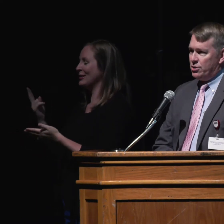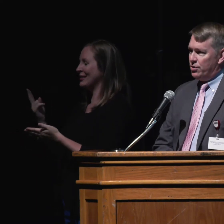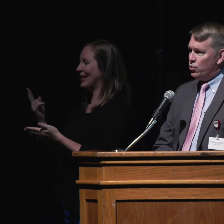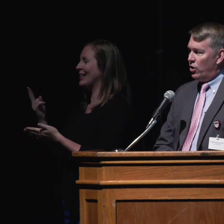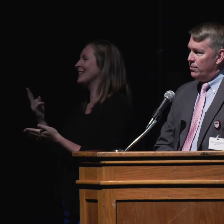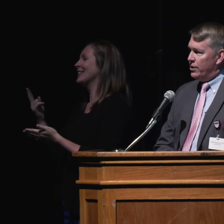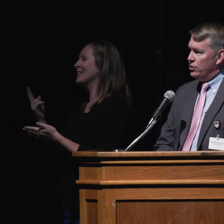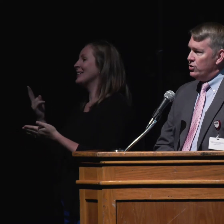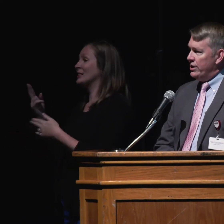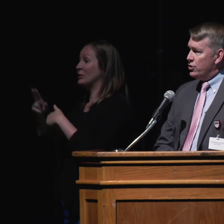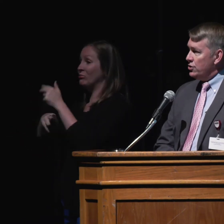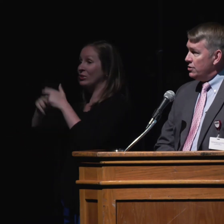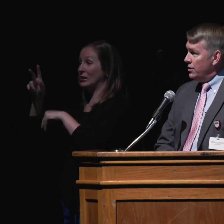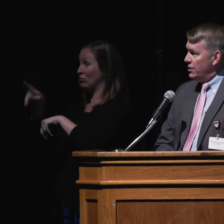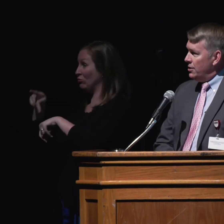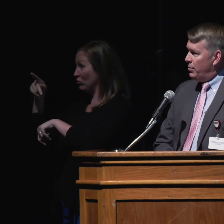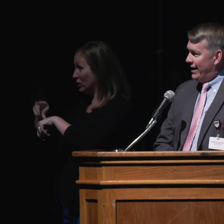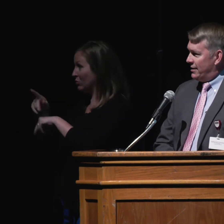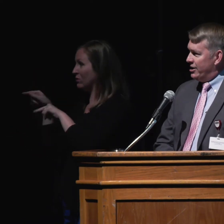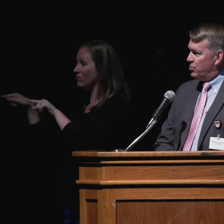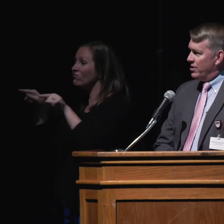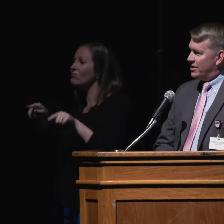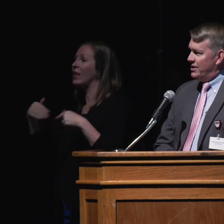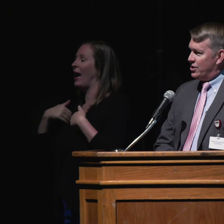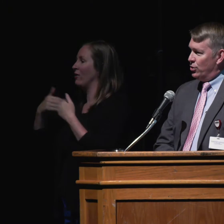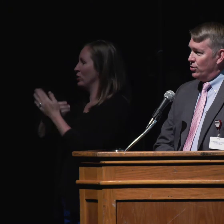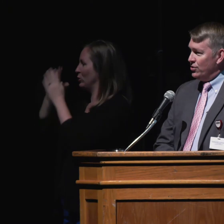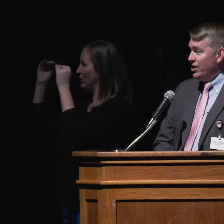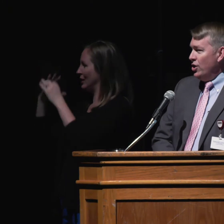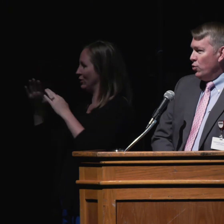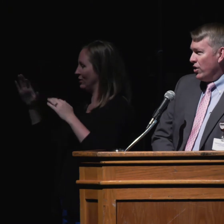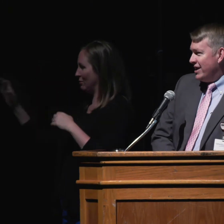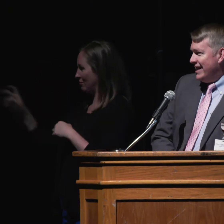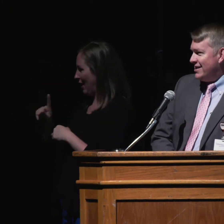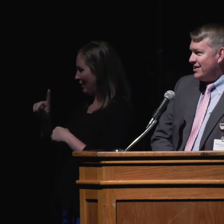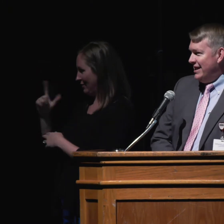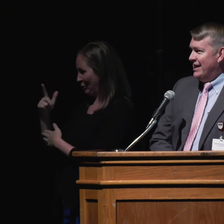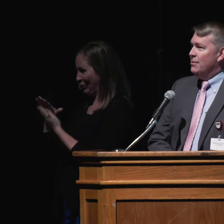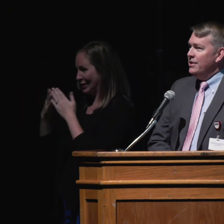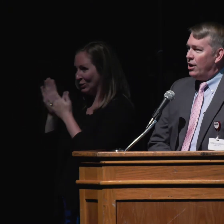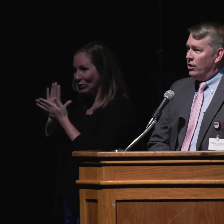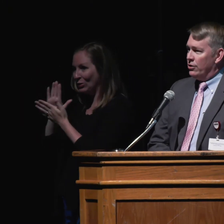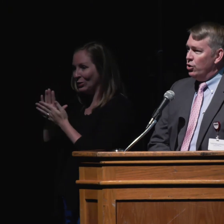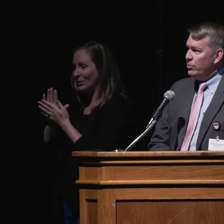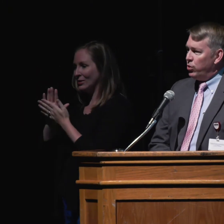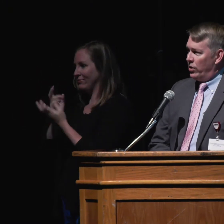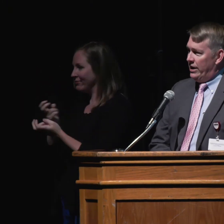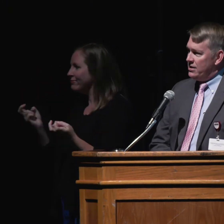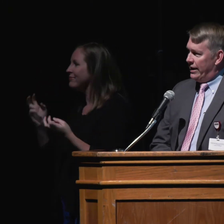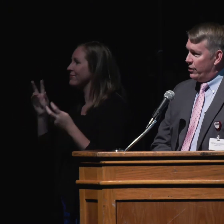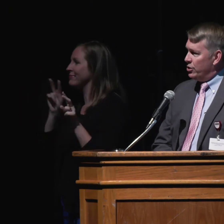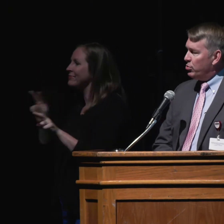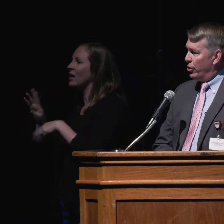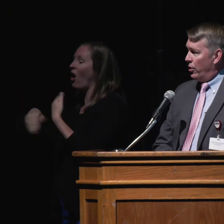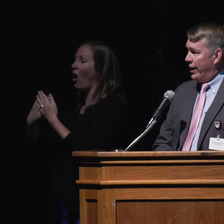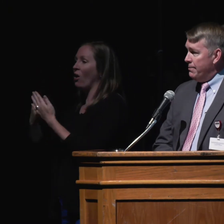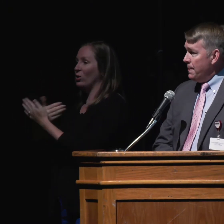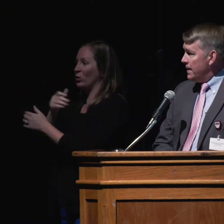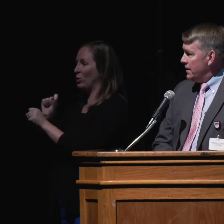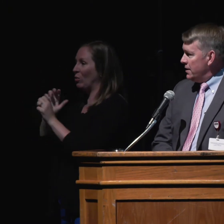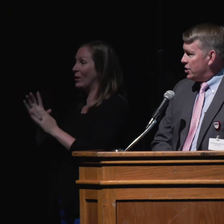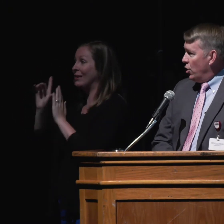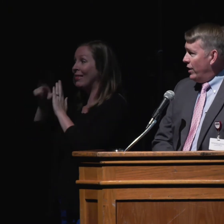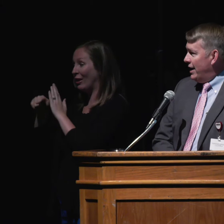building principals welcomed their new teachers back to Lynchburg City Schools. We're going to get to see them, all our new employees, later in the